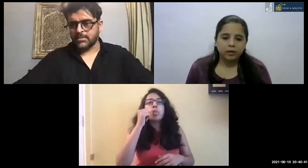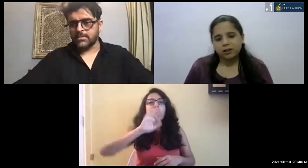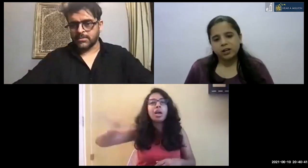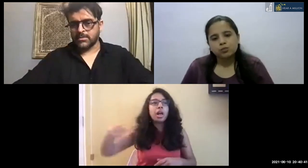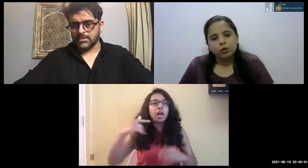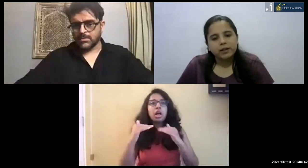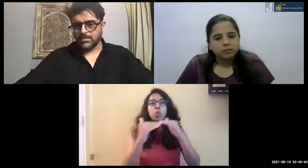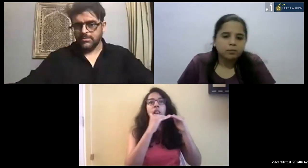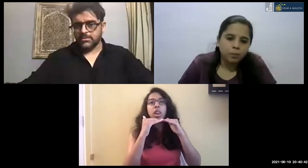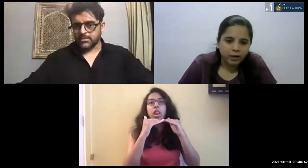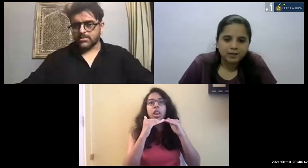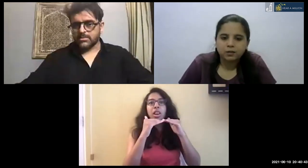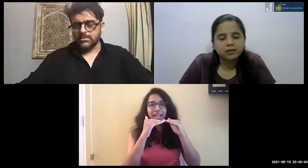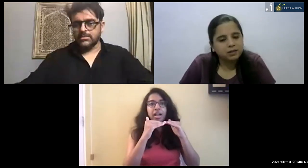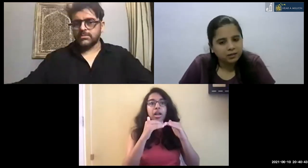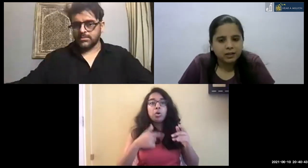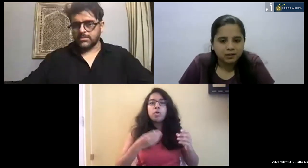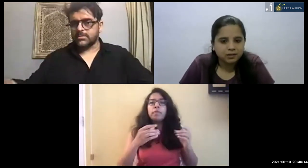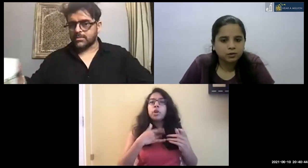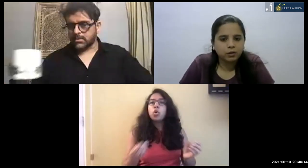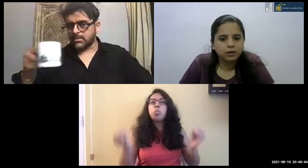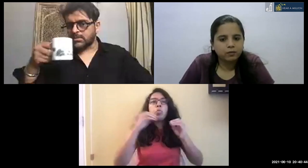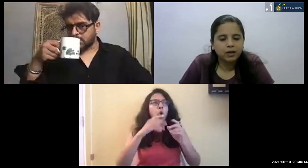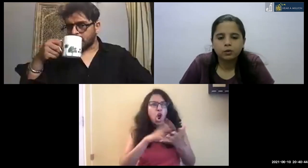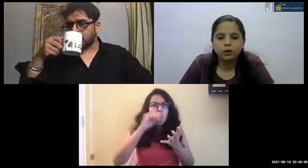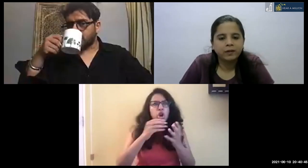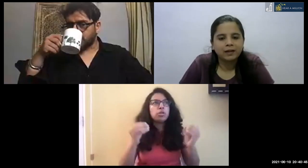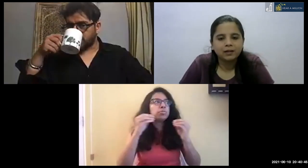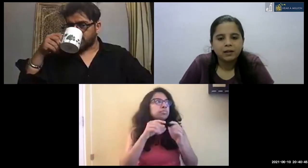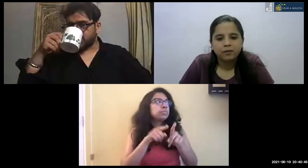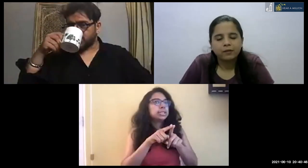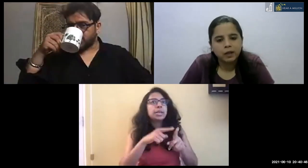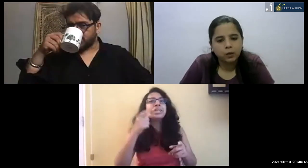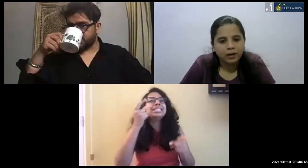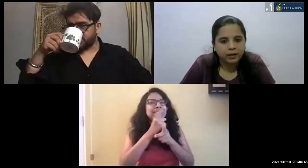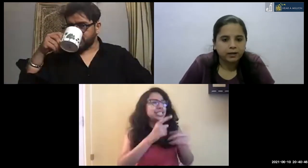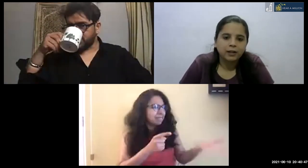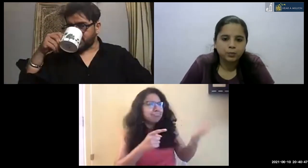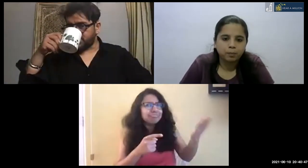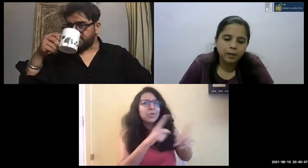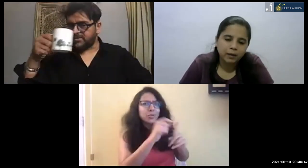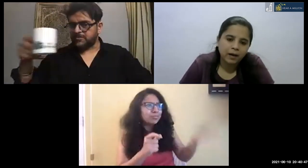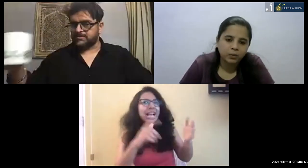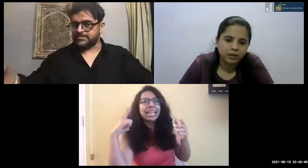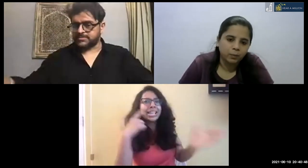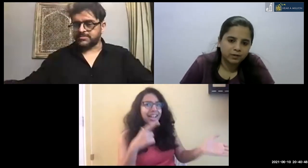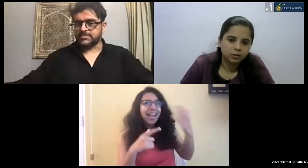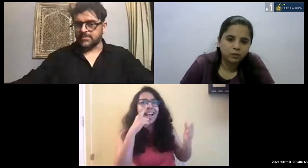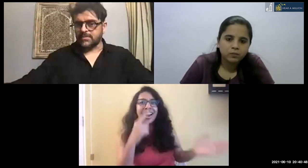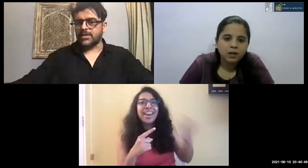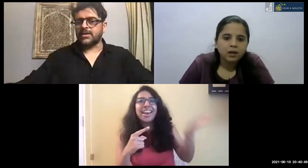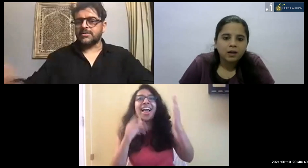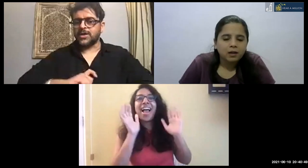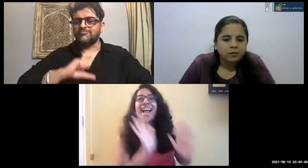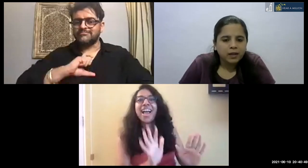they encourage more boys, not the girls. So we do not feel we have the equality at par with the boys.